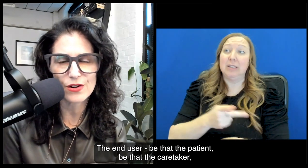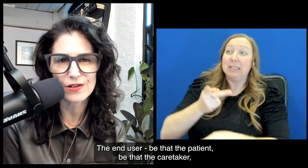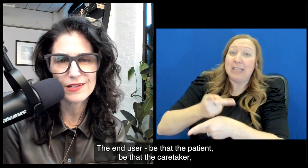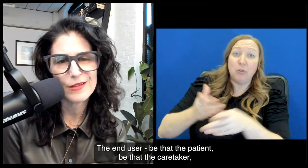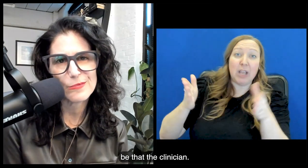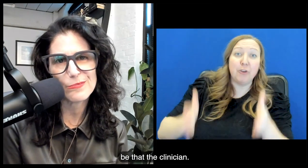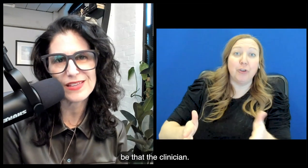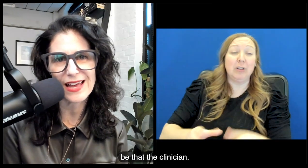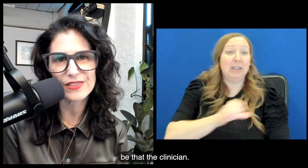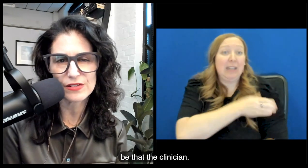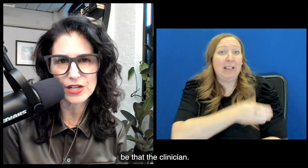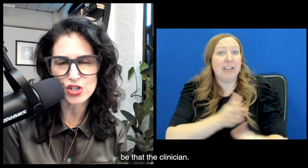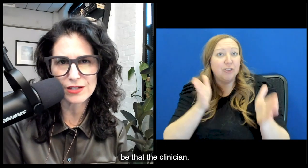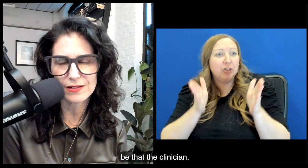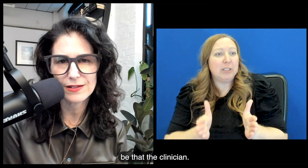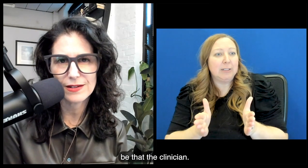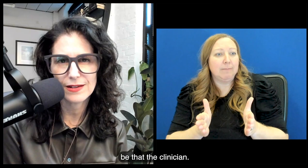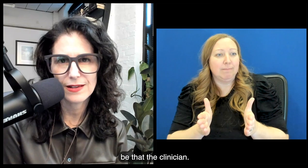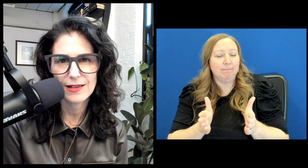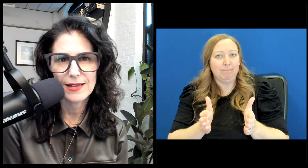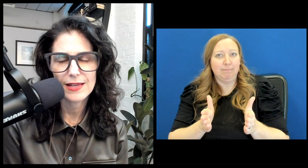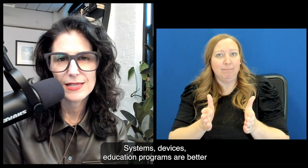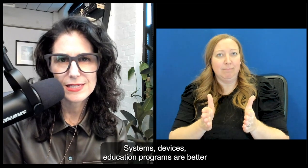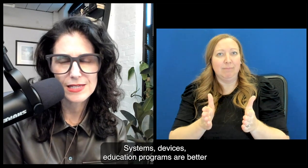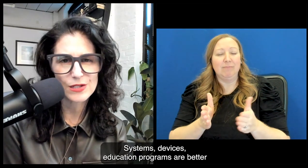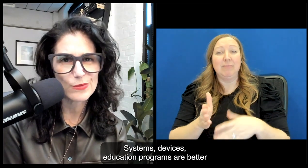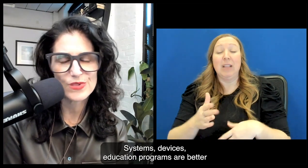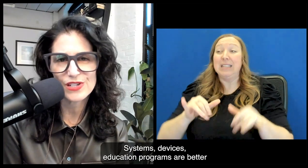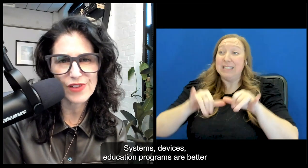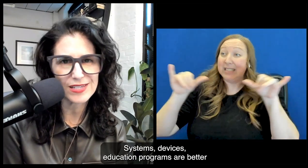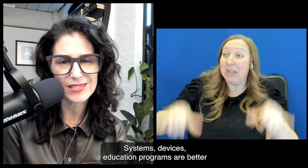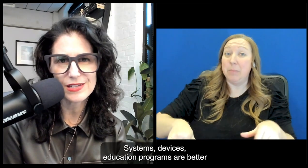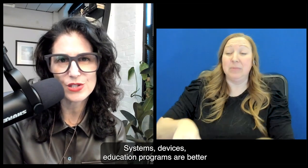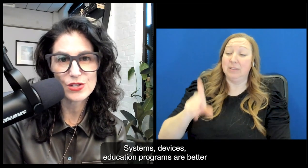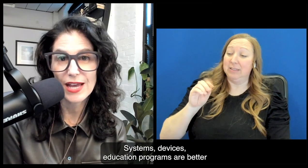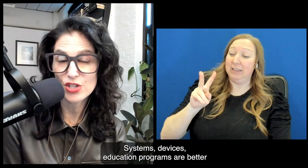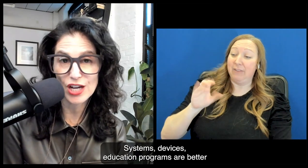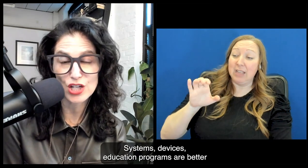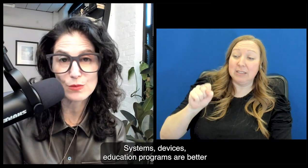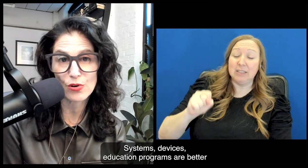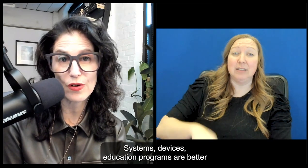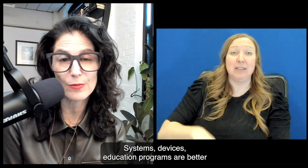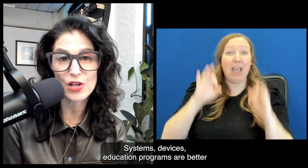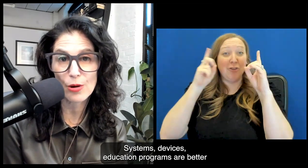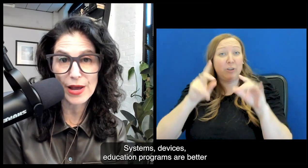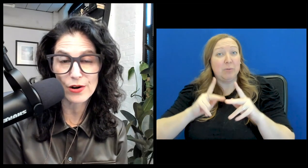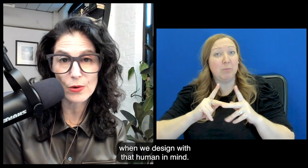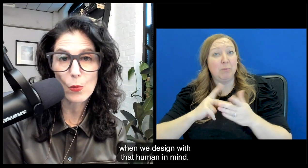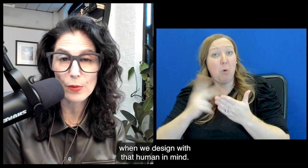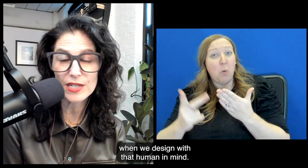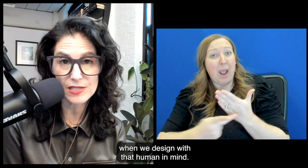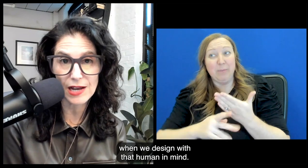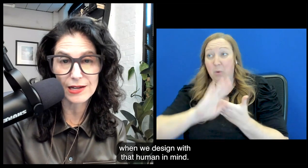caretaker, be that the clinician. Systems, devices, education programs are